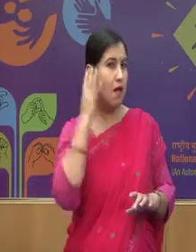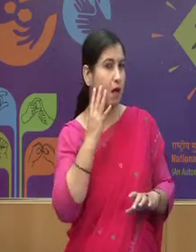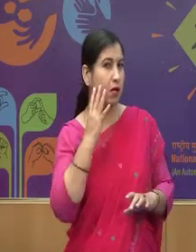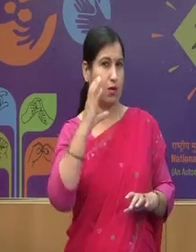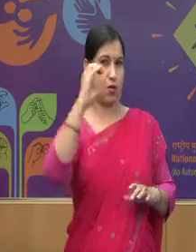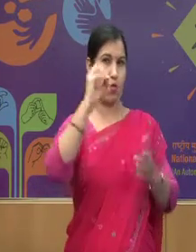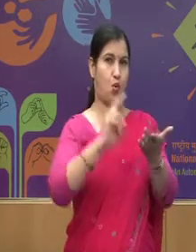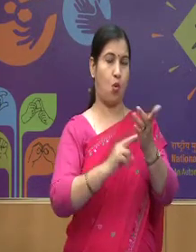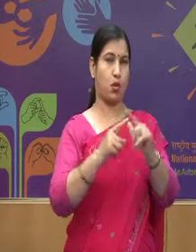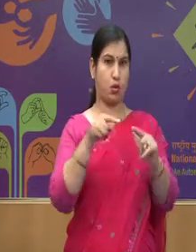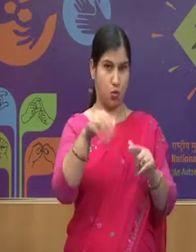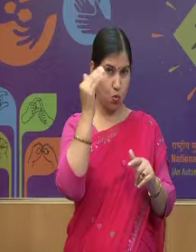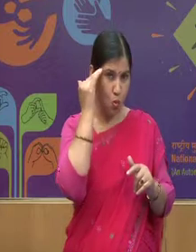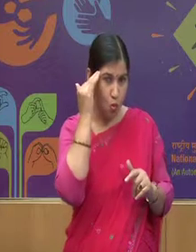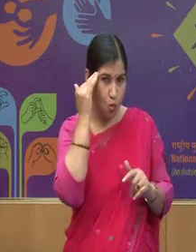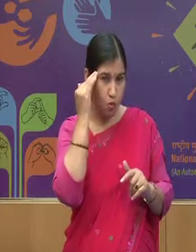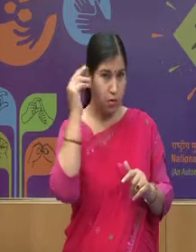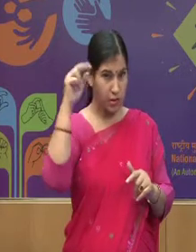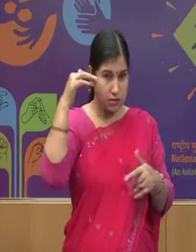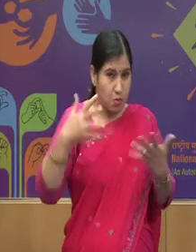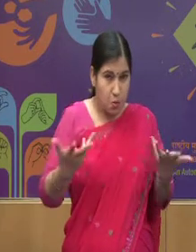Do you know the reason for this?